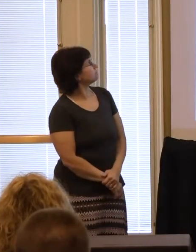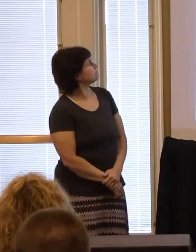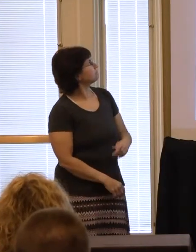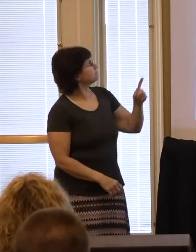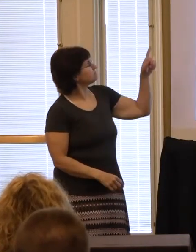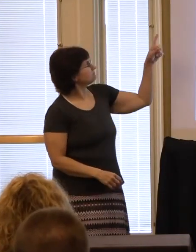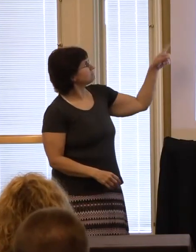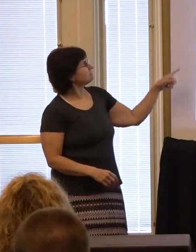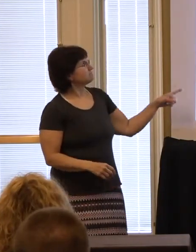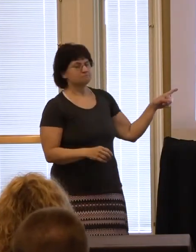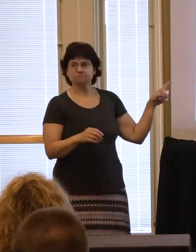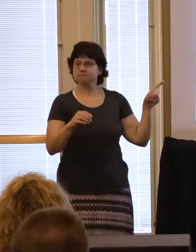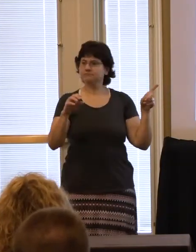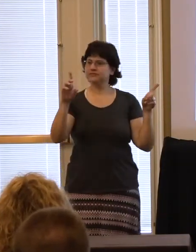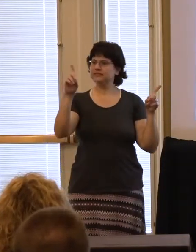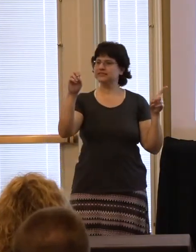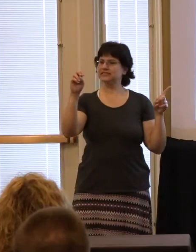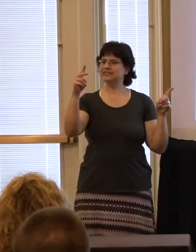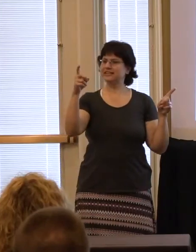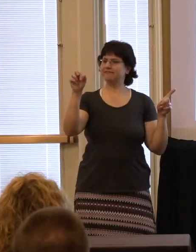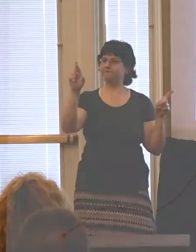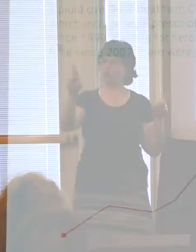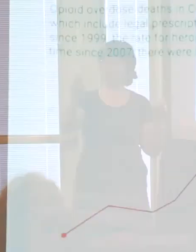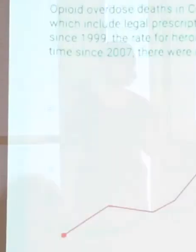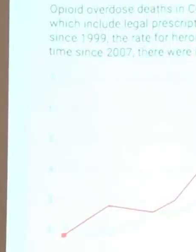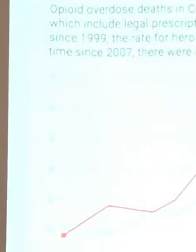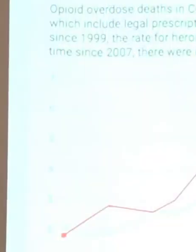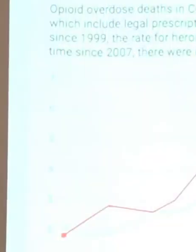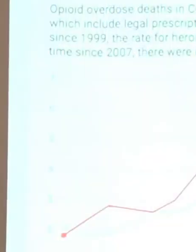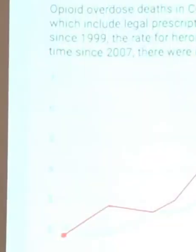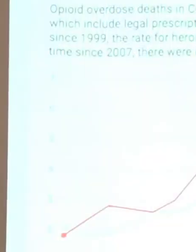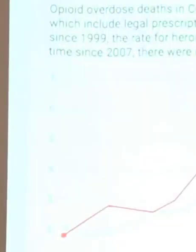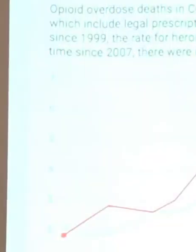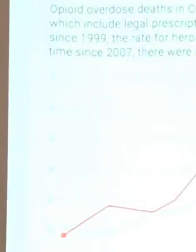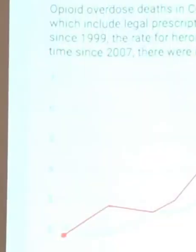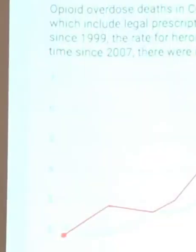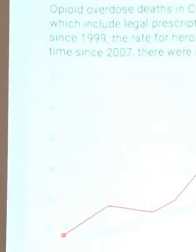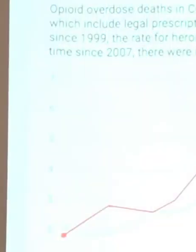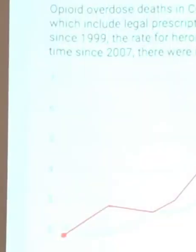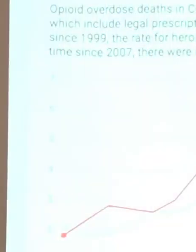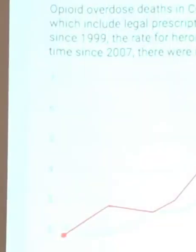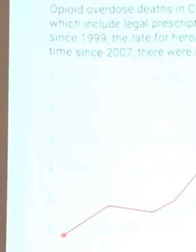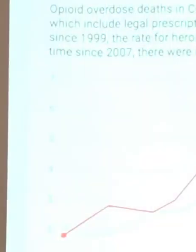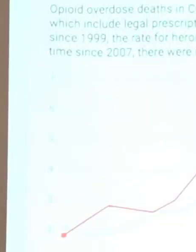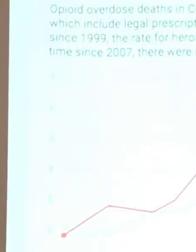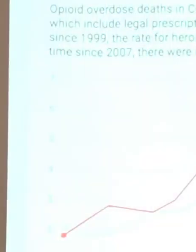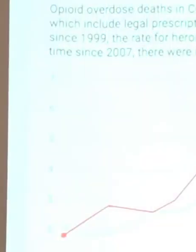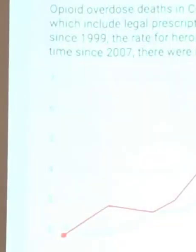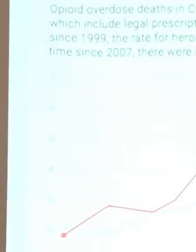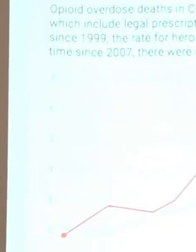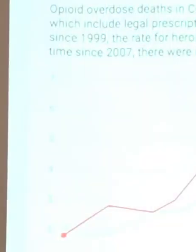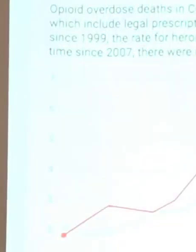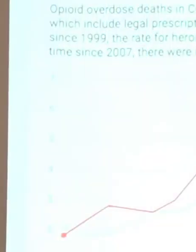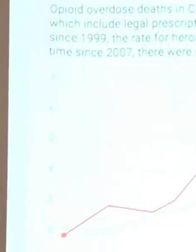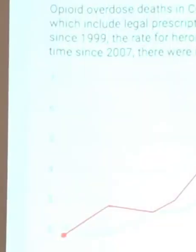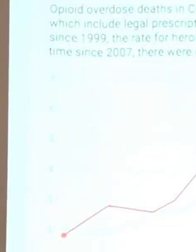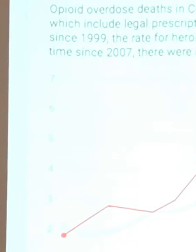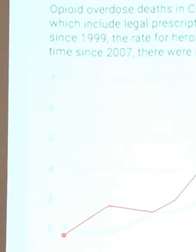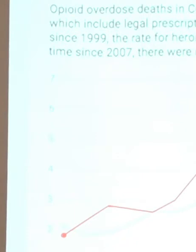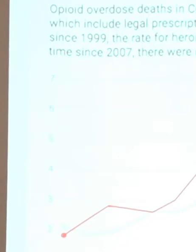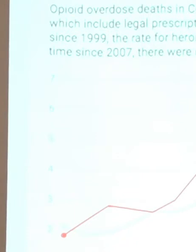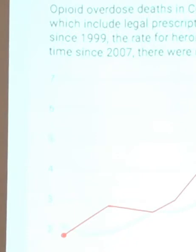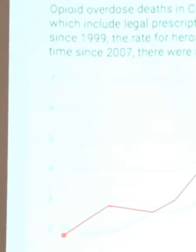So this is this is April 2018, Denver Post, opiate deaths, an all-time high in